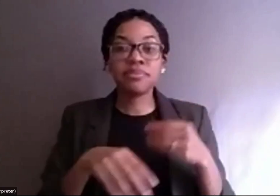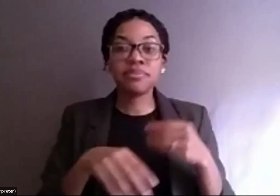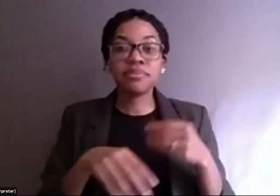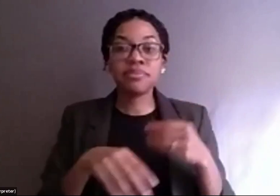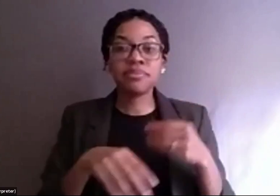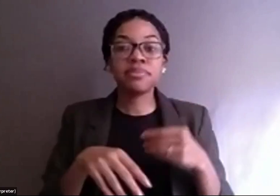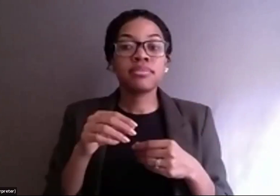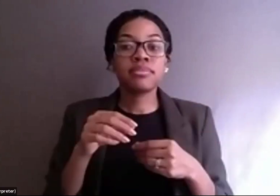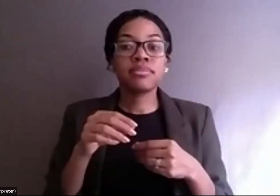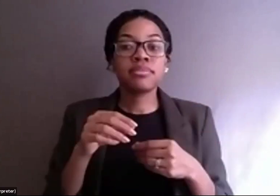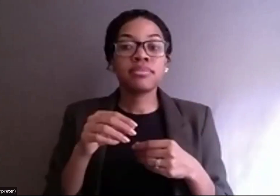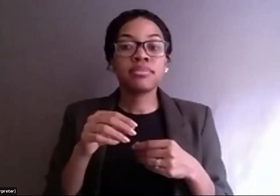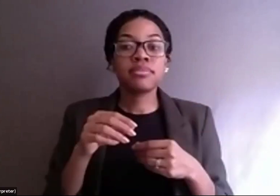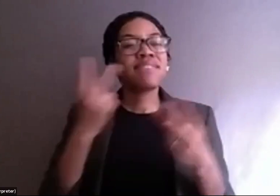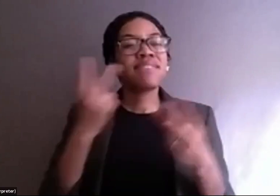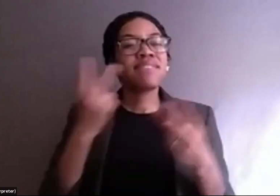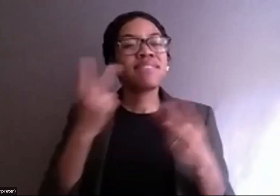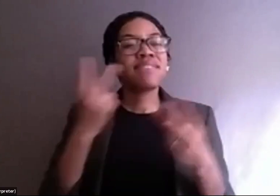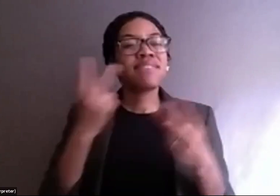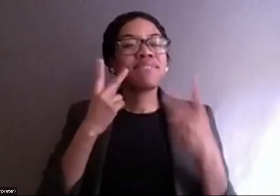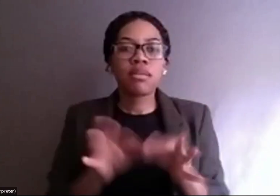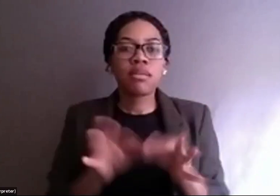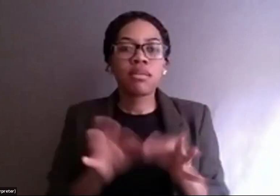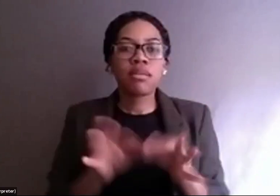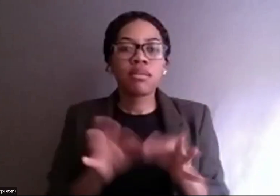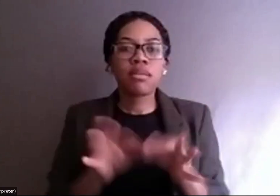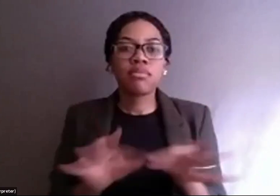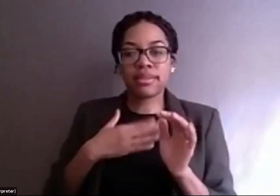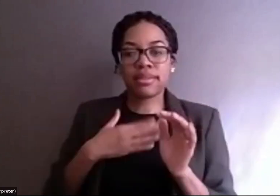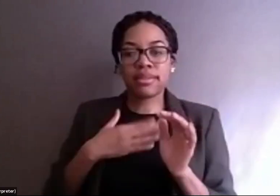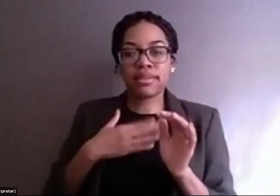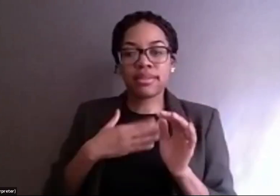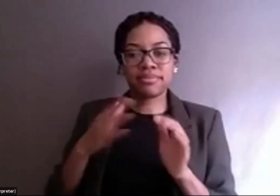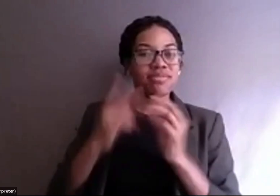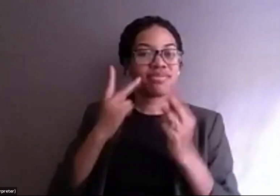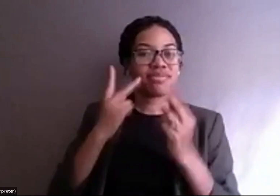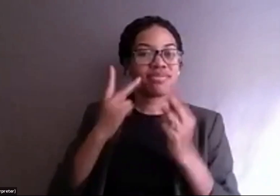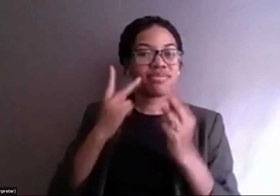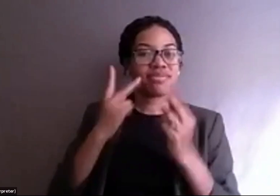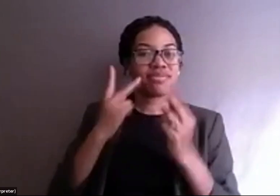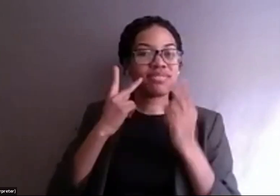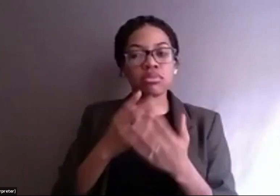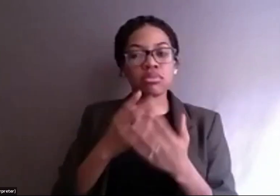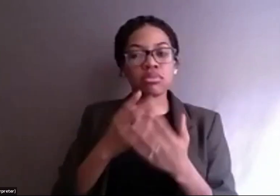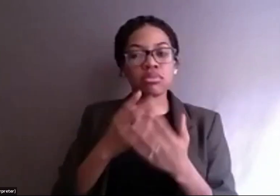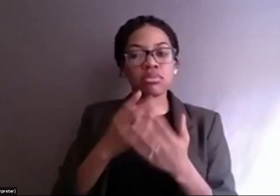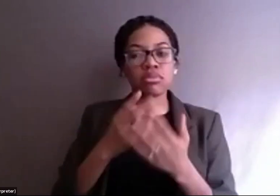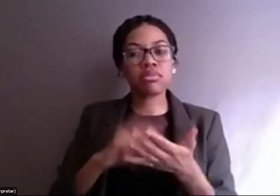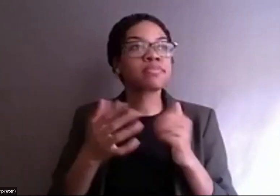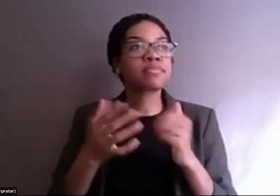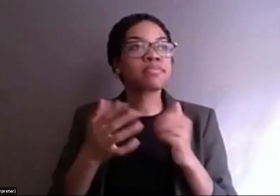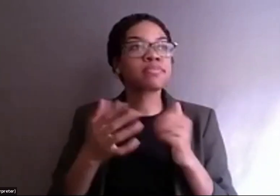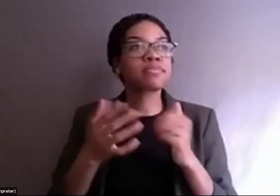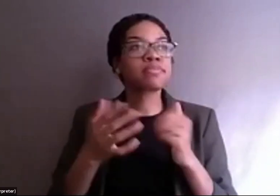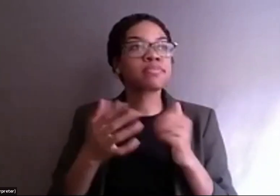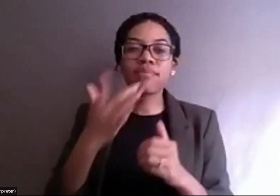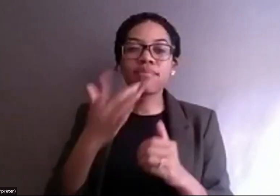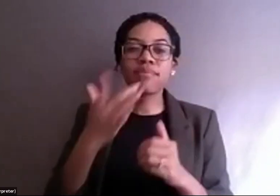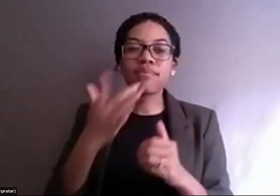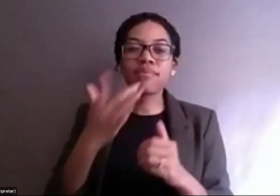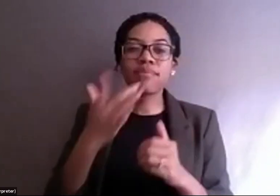visual stuff, and that's just because I come out of visual stuff, that it helps. One of my favorite films is Freedom Song with